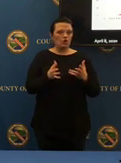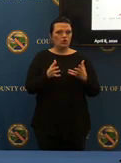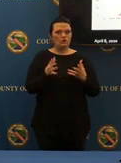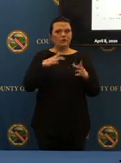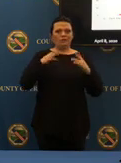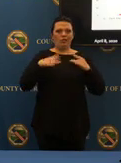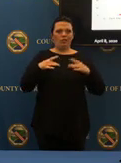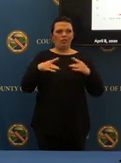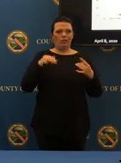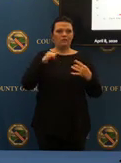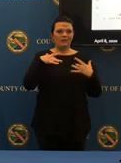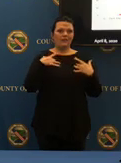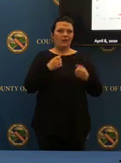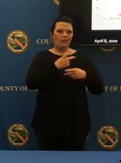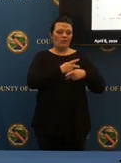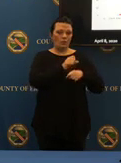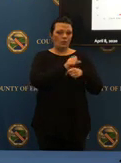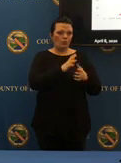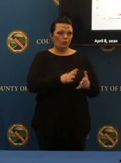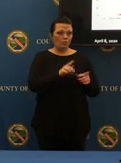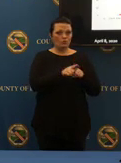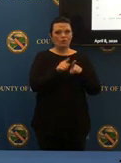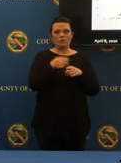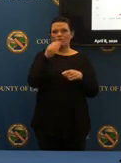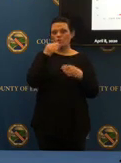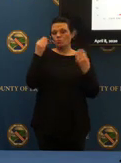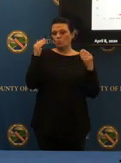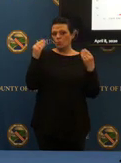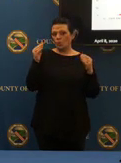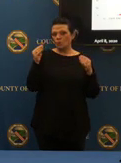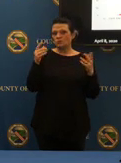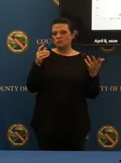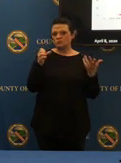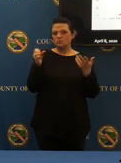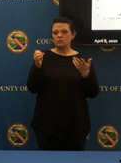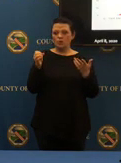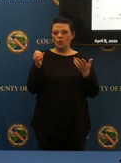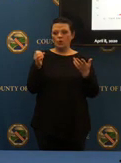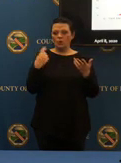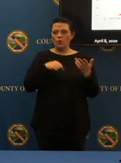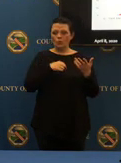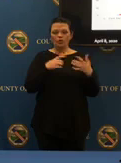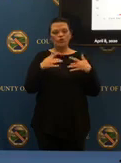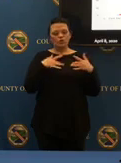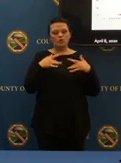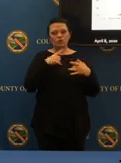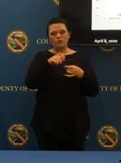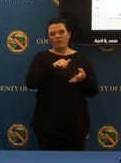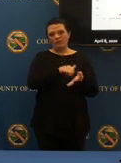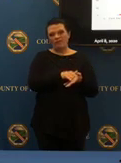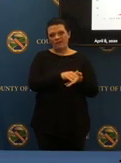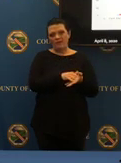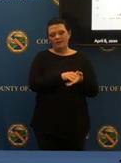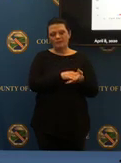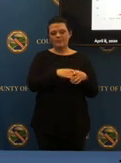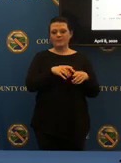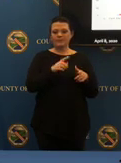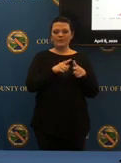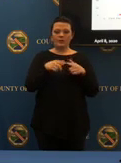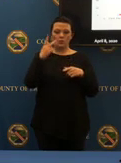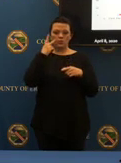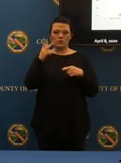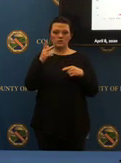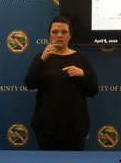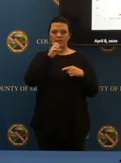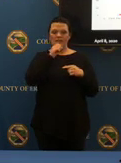locations, as well as even grocery stores. So we are concerned about that. And then you see in the